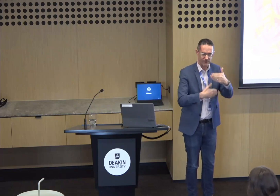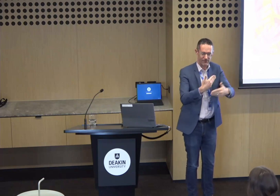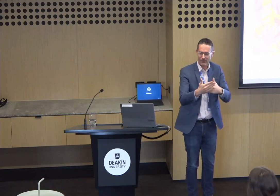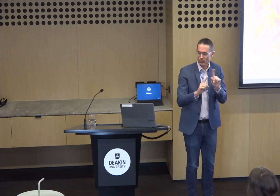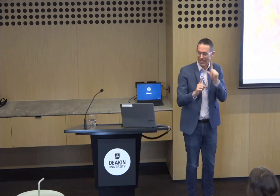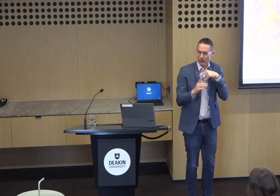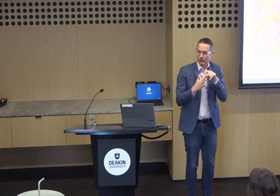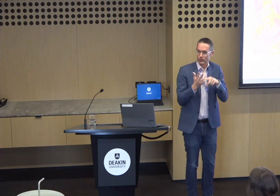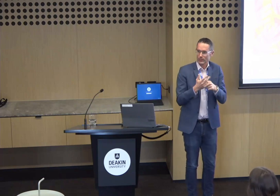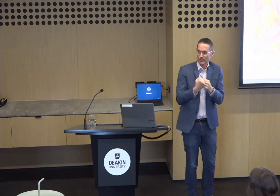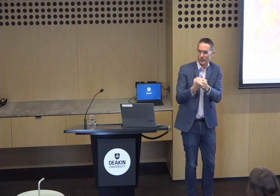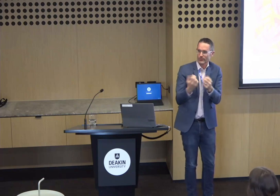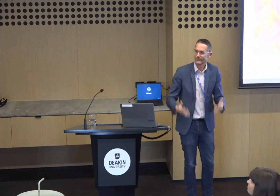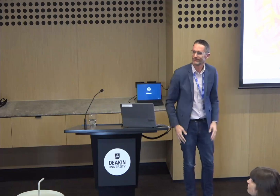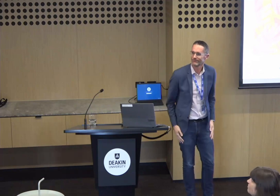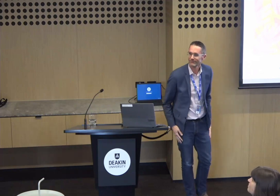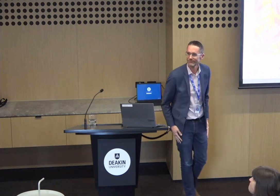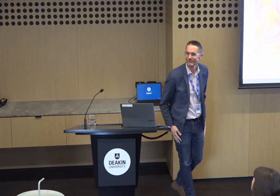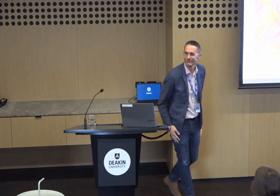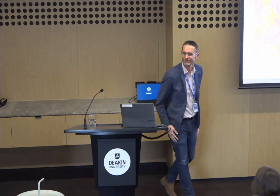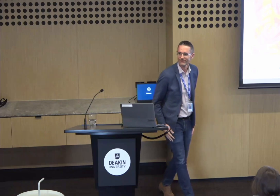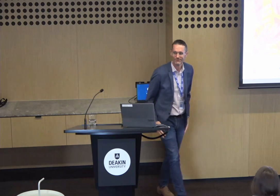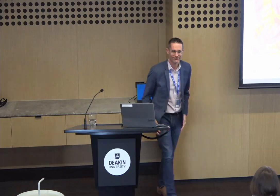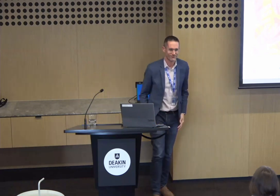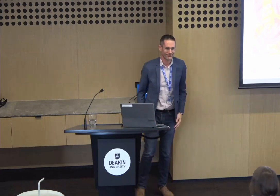this a reality into the future what are some of the things that we could do